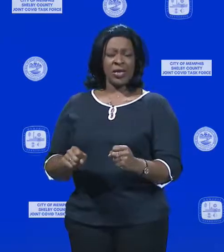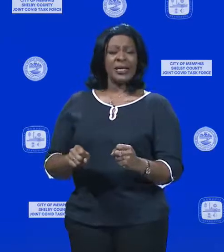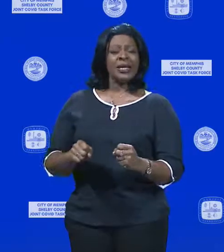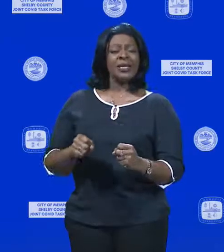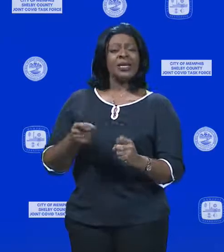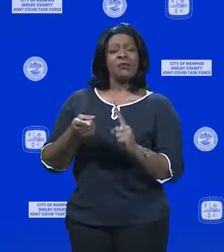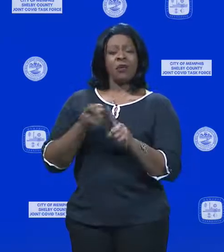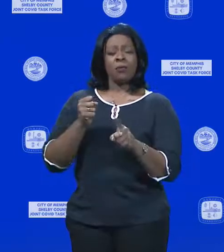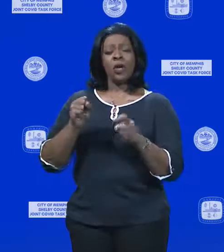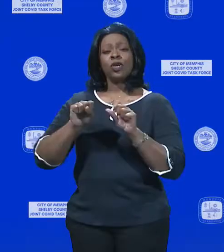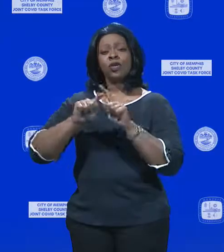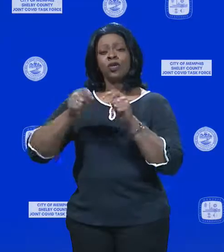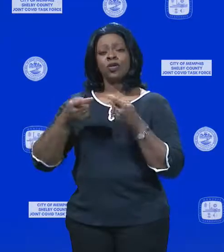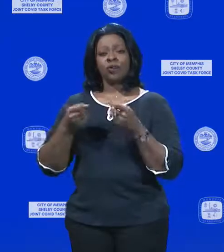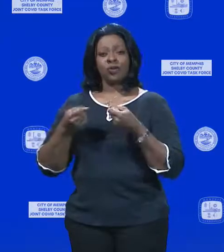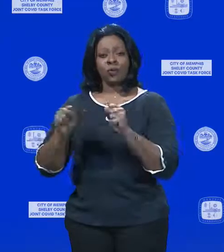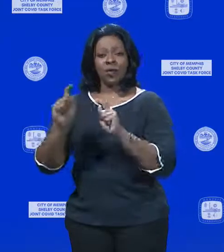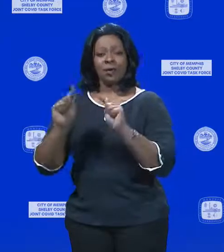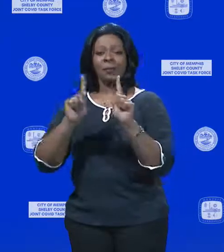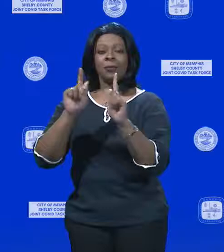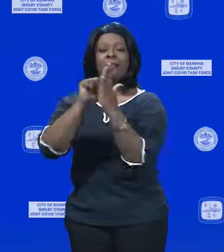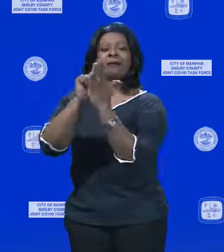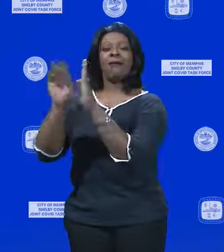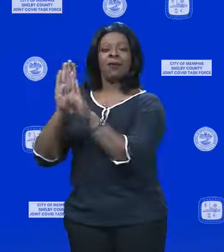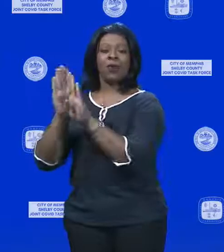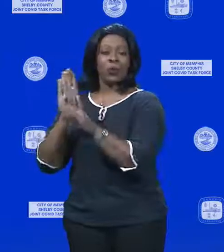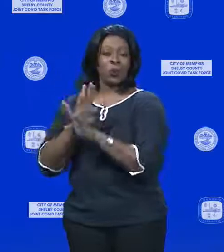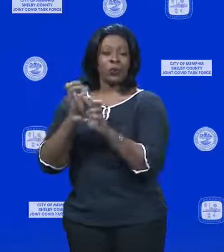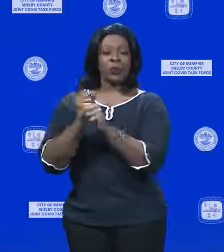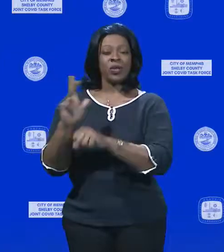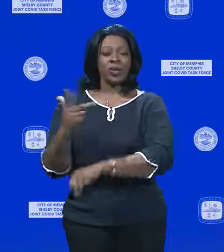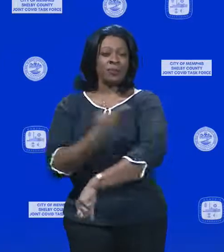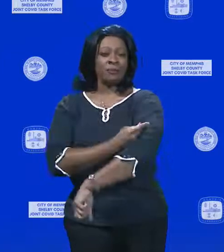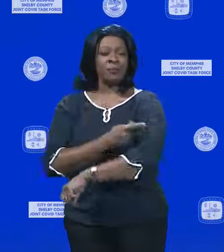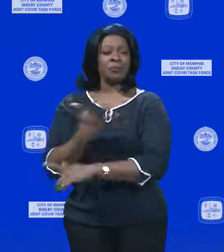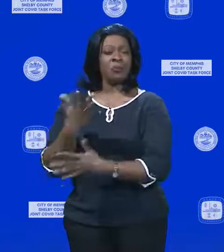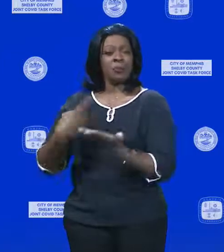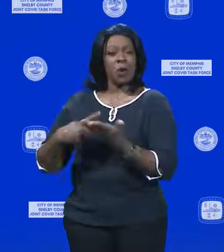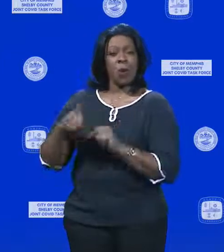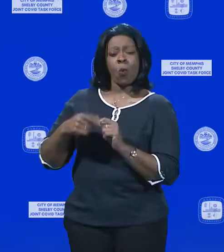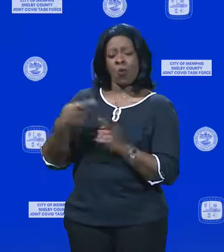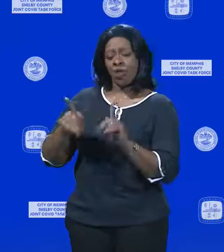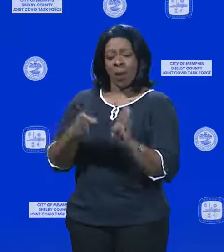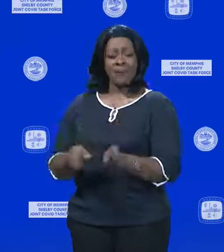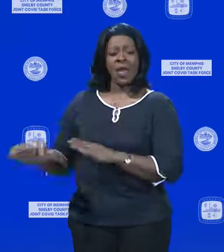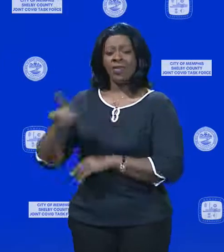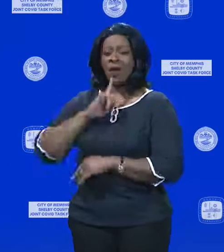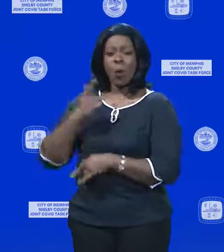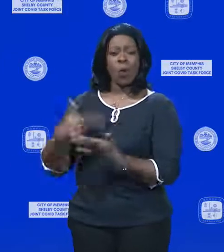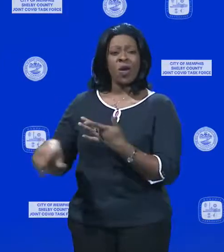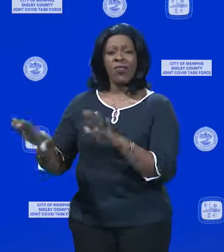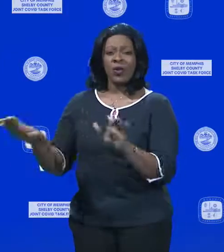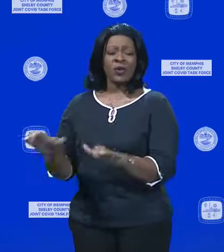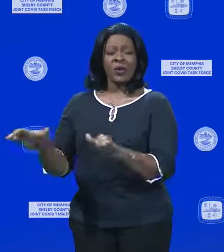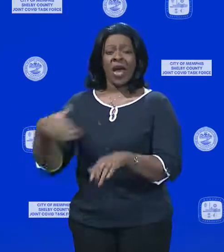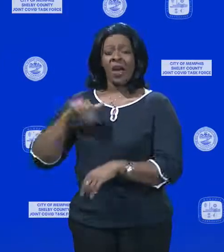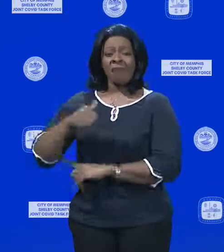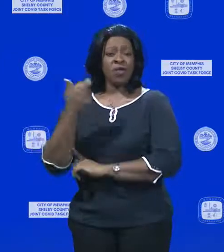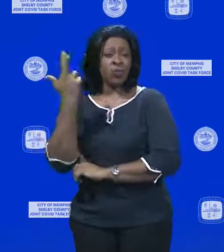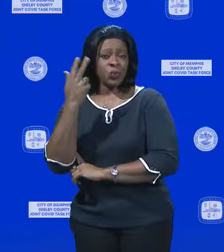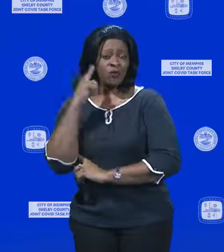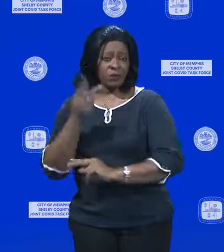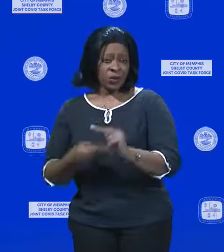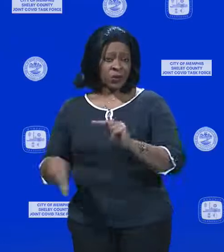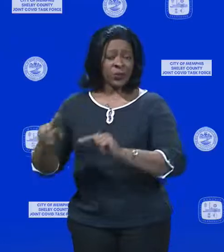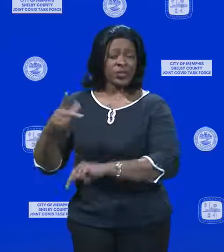street teams. I'm wondering if you can talk a little bit about, what the street teams are noticing and what they're doing, and then if there are other reasons for the